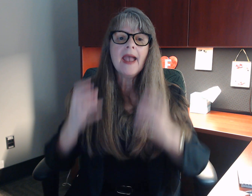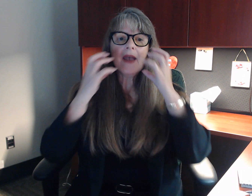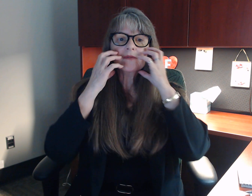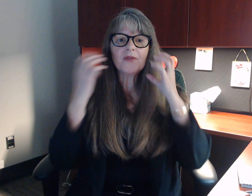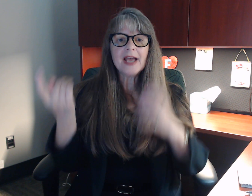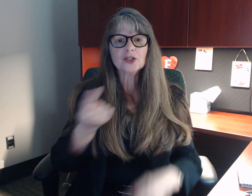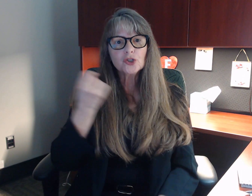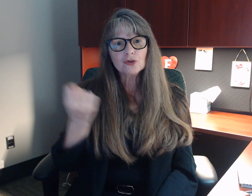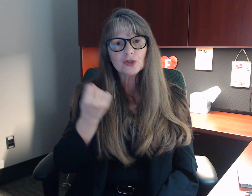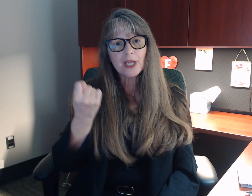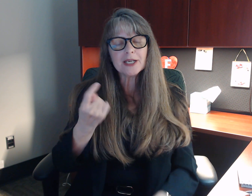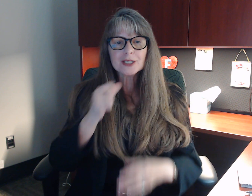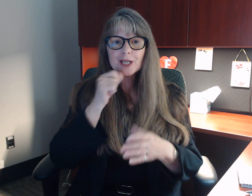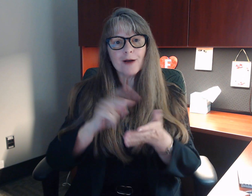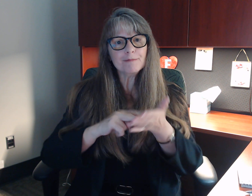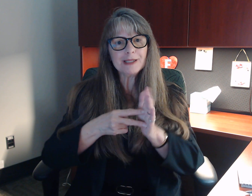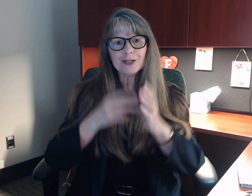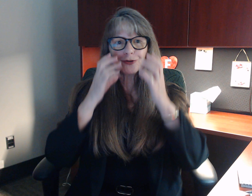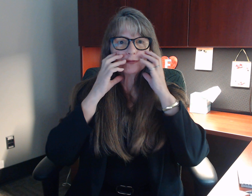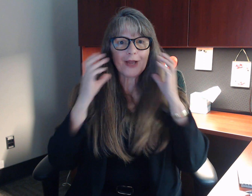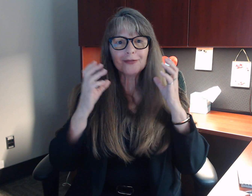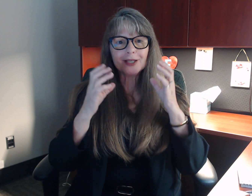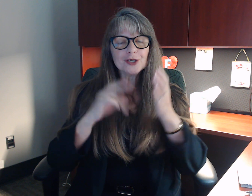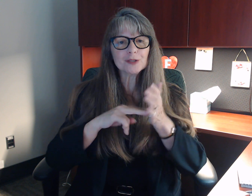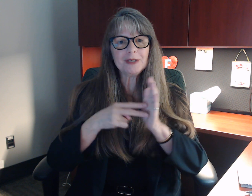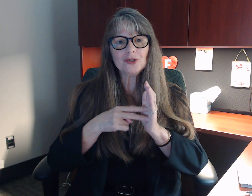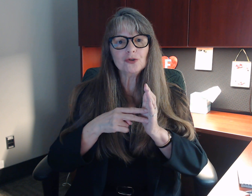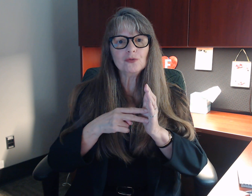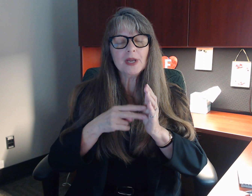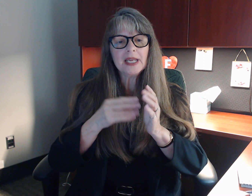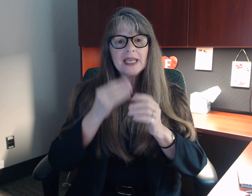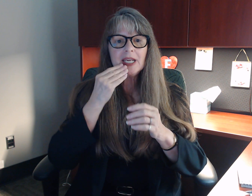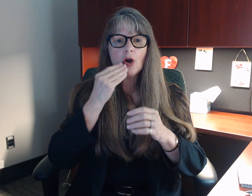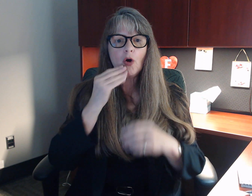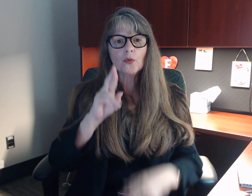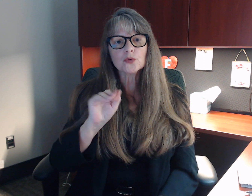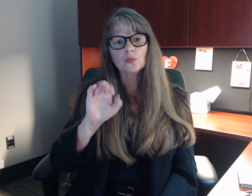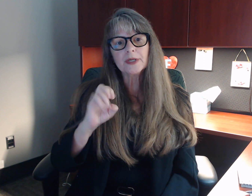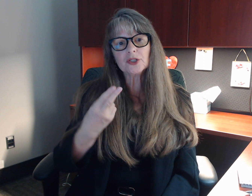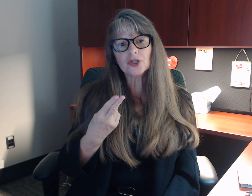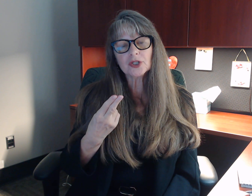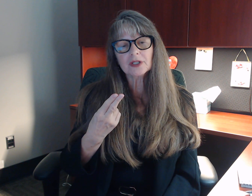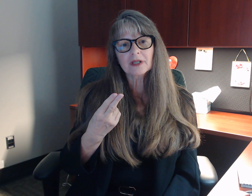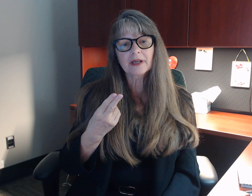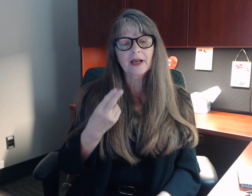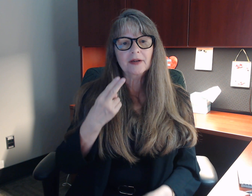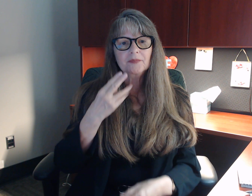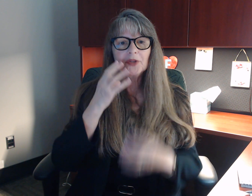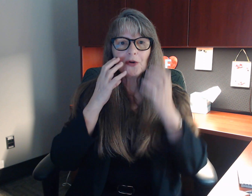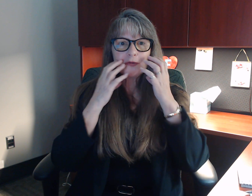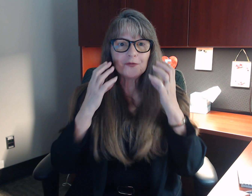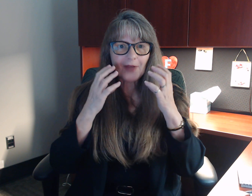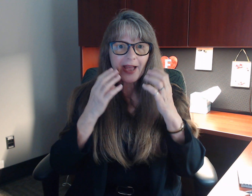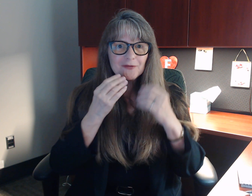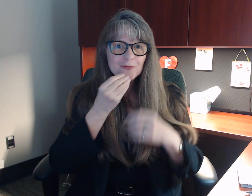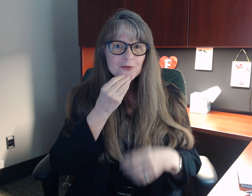and Fat Tuesday does not mean that you're fat. That just means you eat all those rich, fat